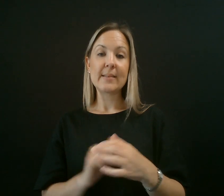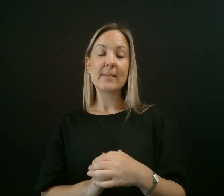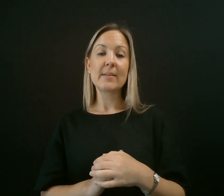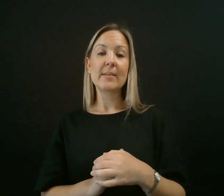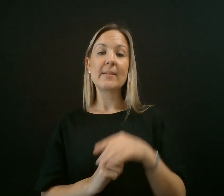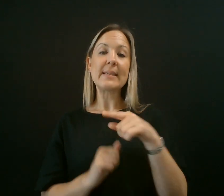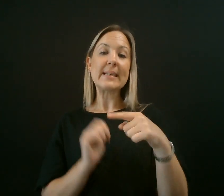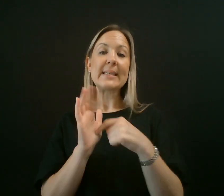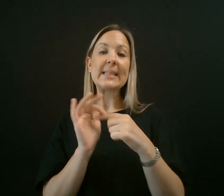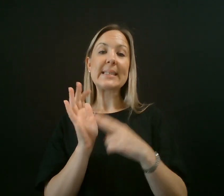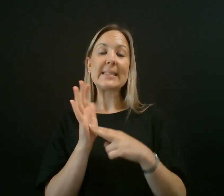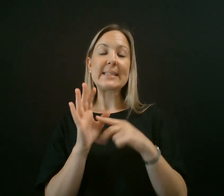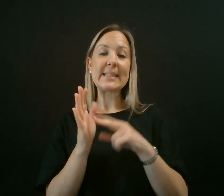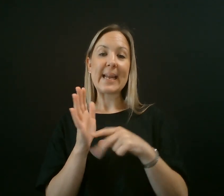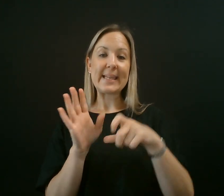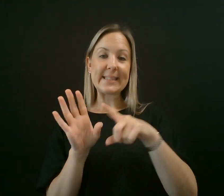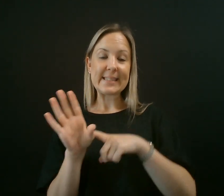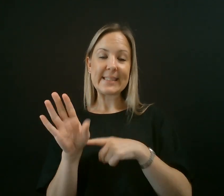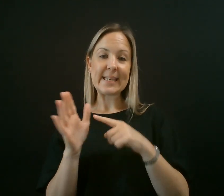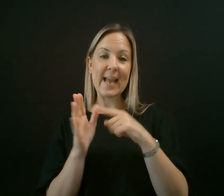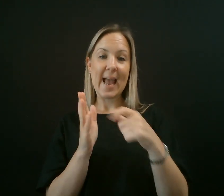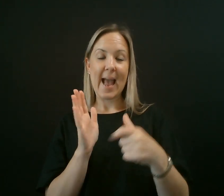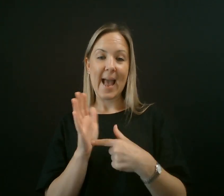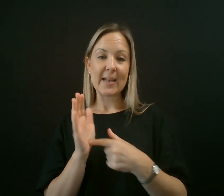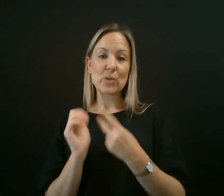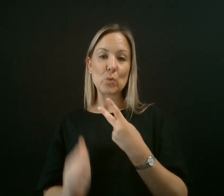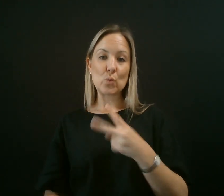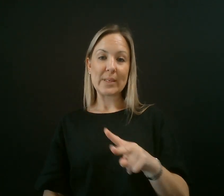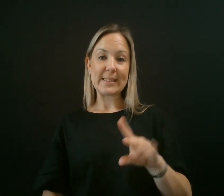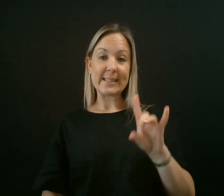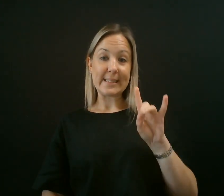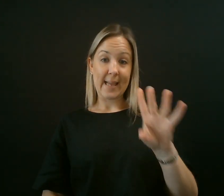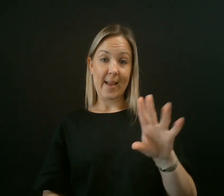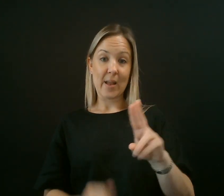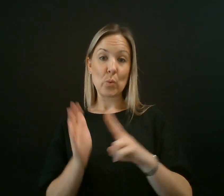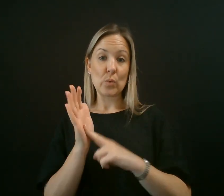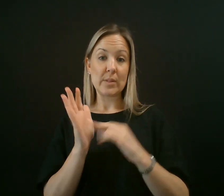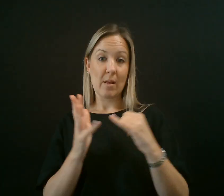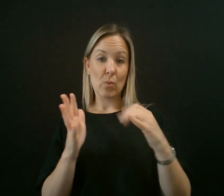Residential Tenancy Act 2010 for New South Wales,